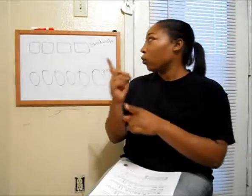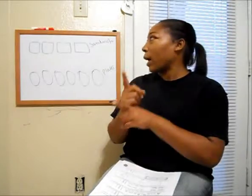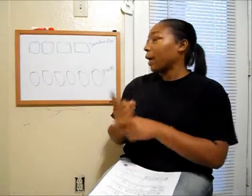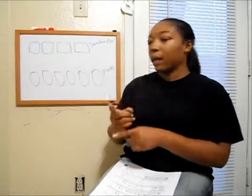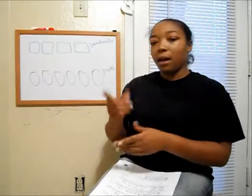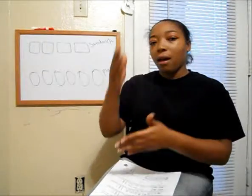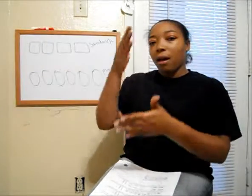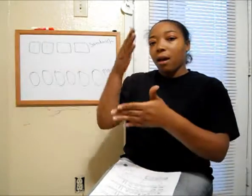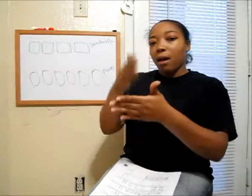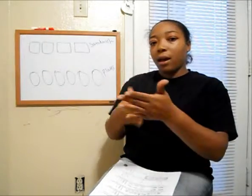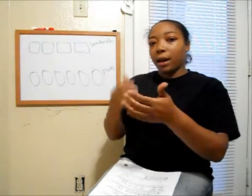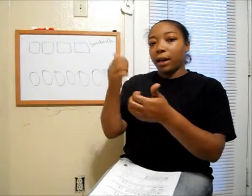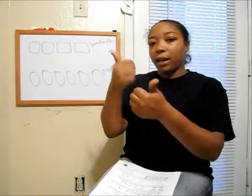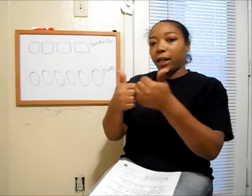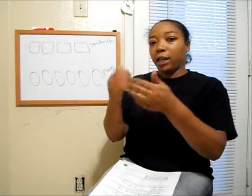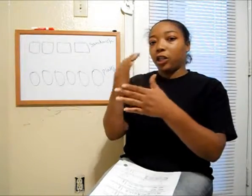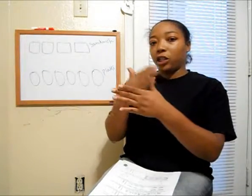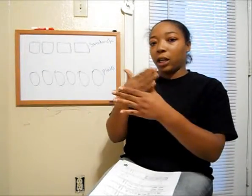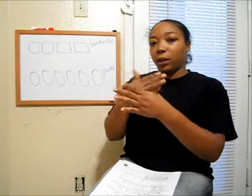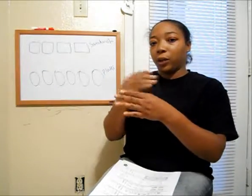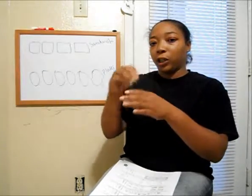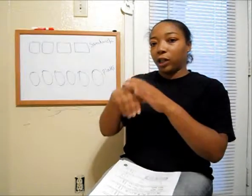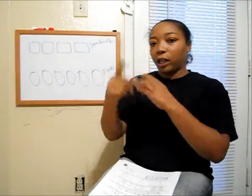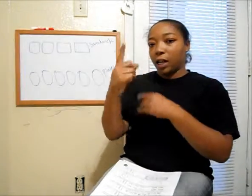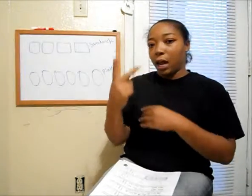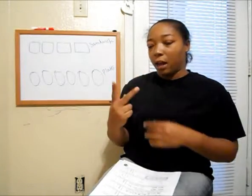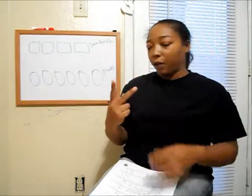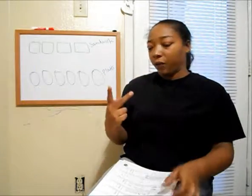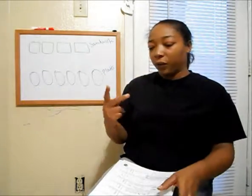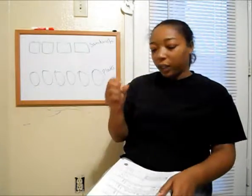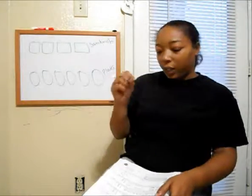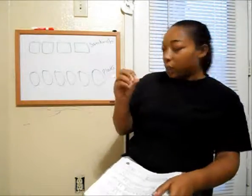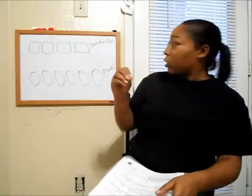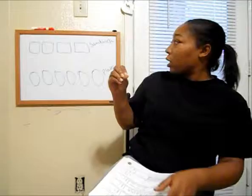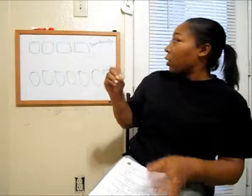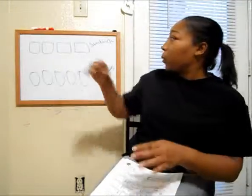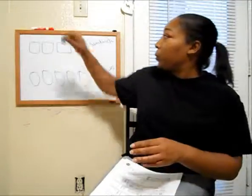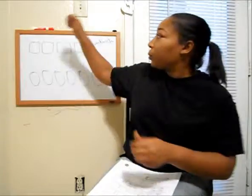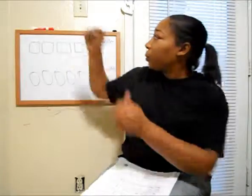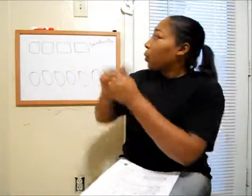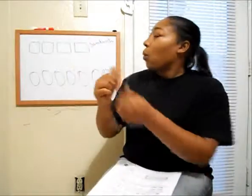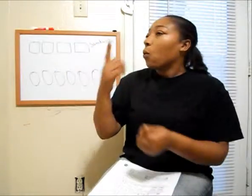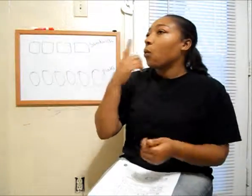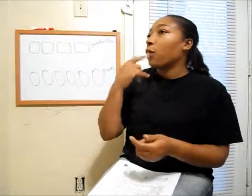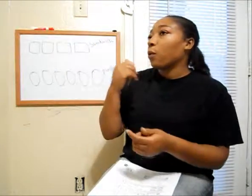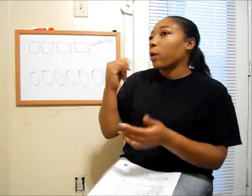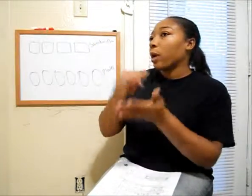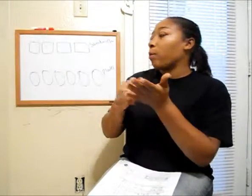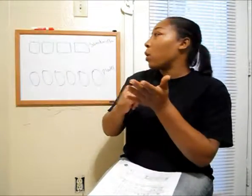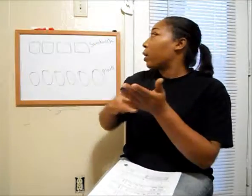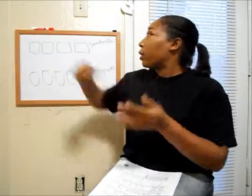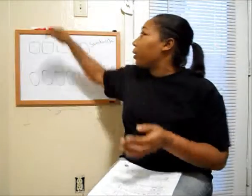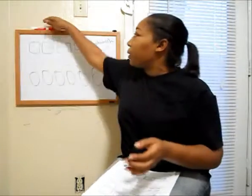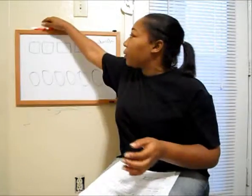Right. Cut each sandwich in half. So, with the red marker,